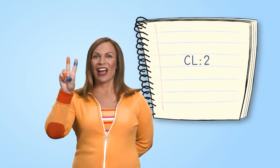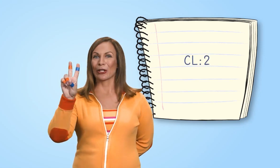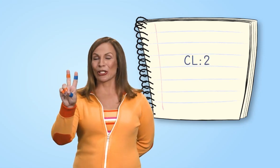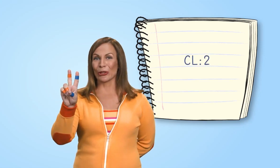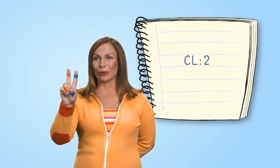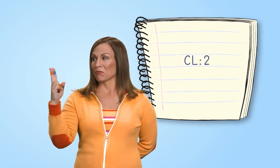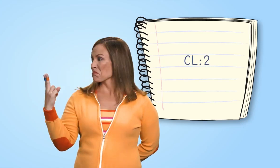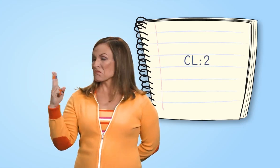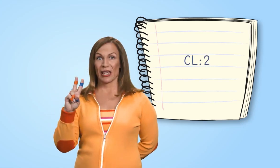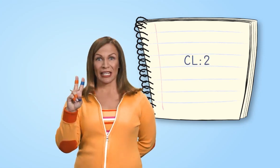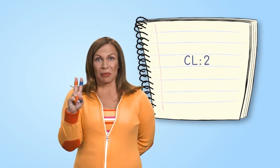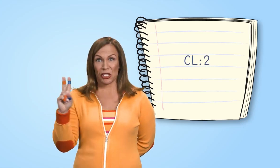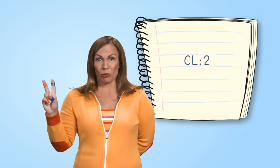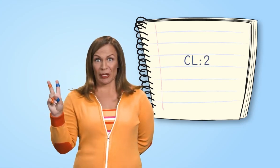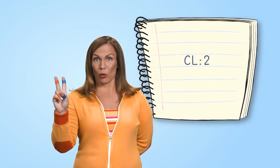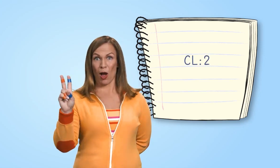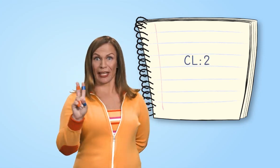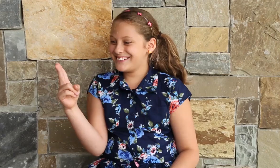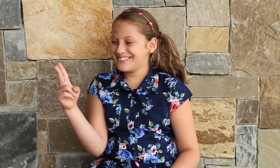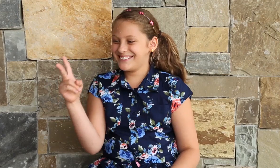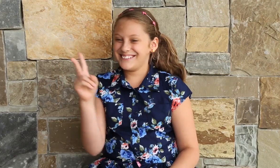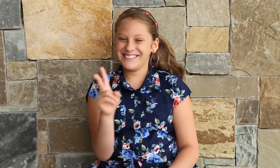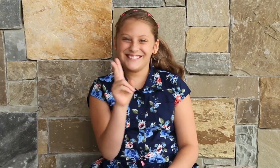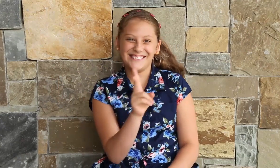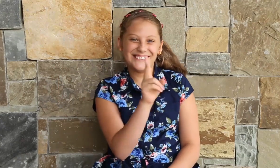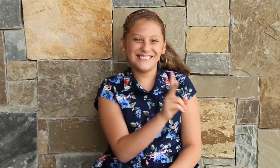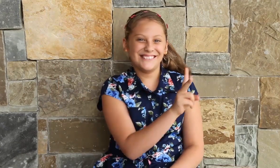Classifier 2, it can be two people walking. Where are they going?